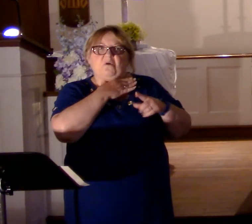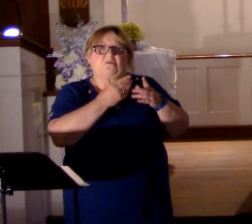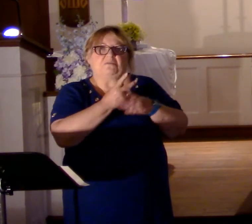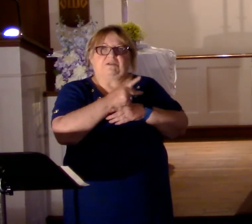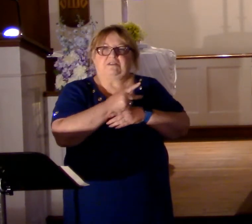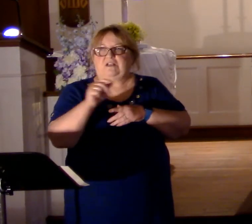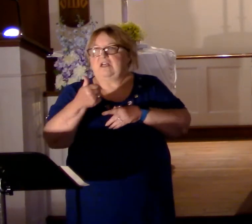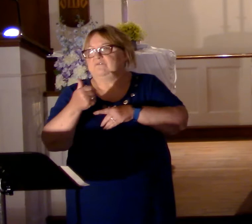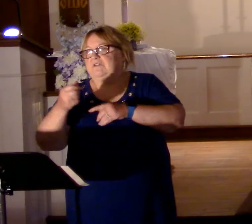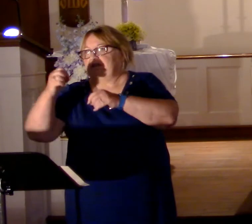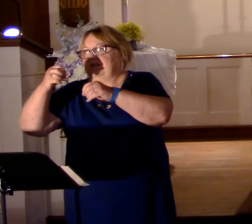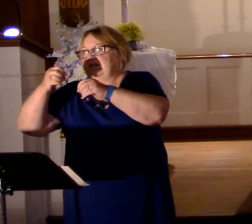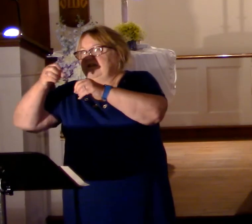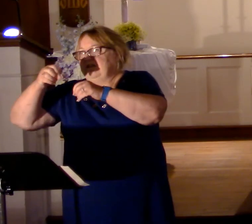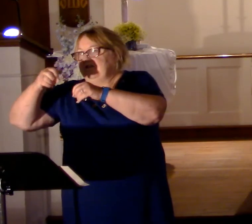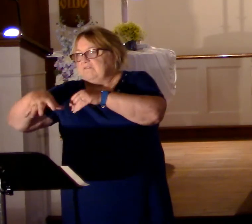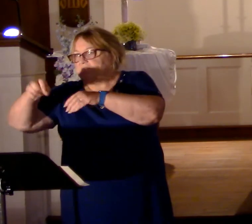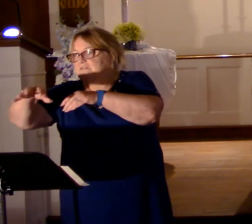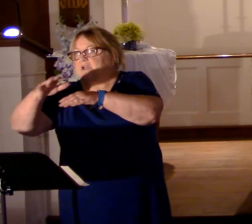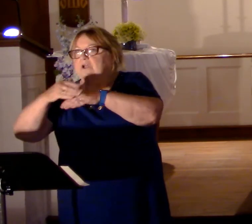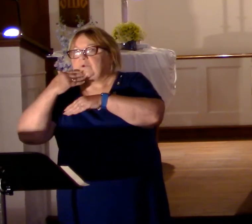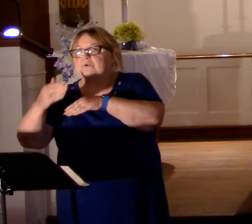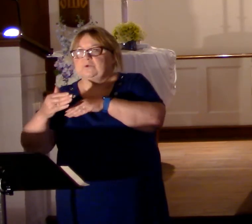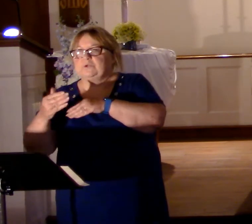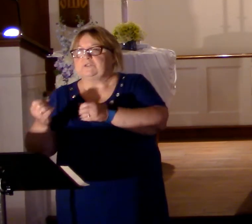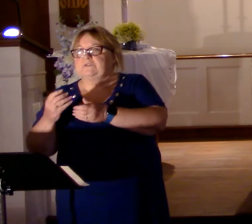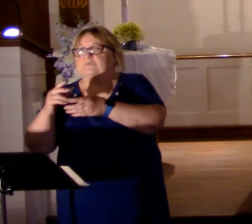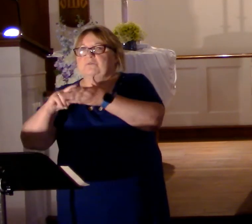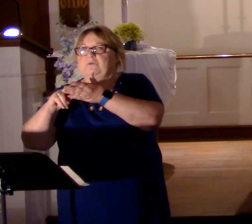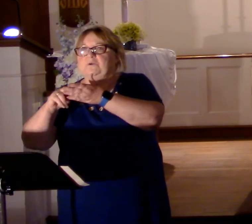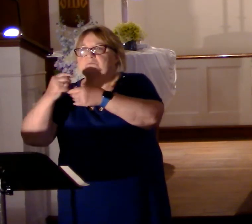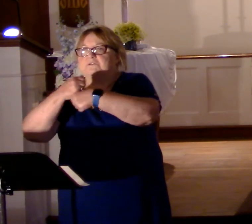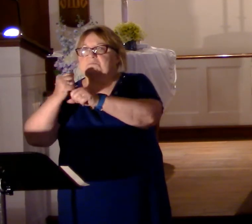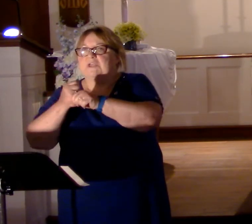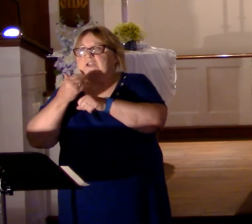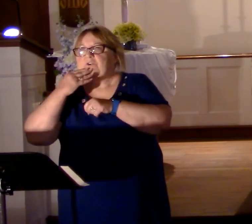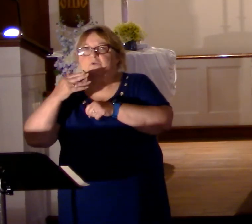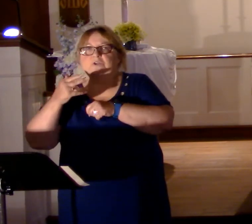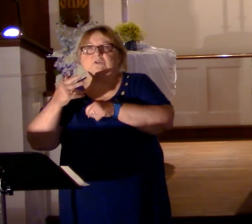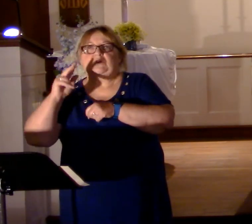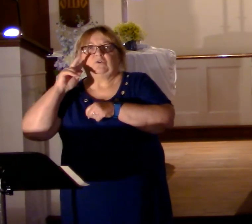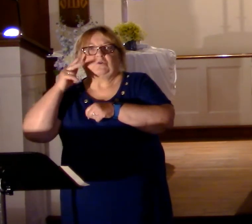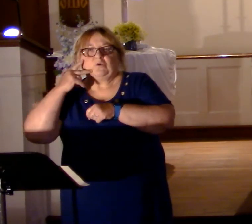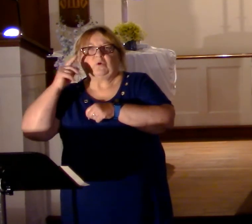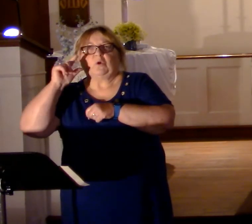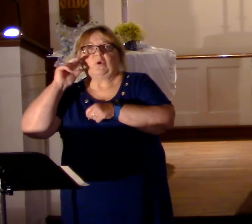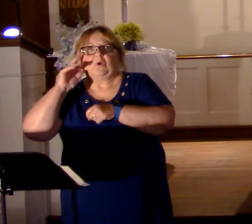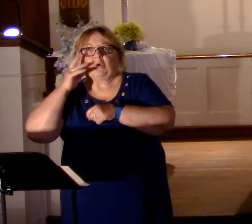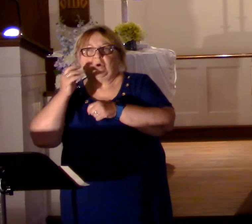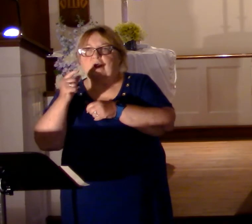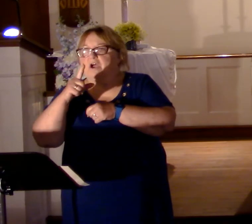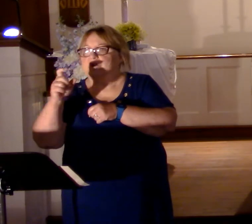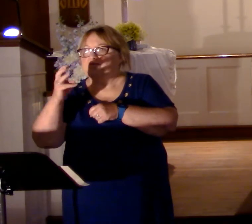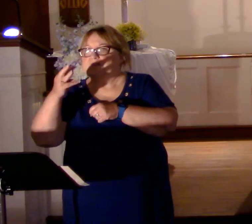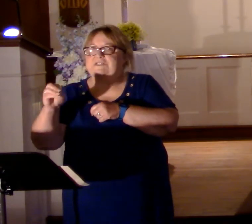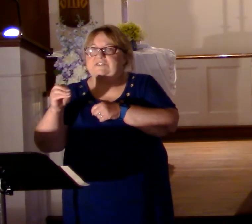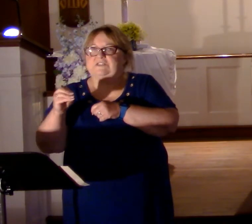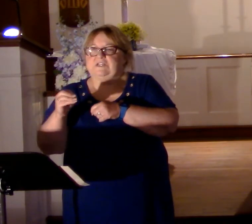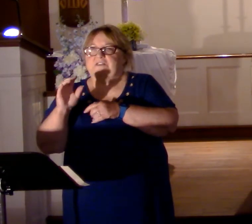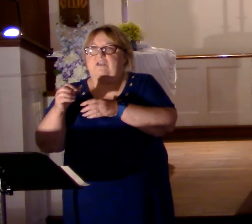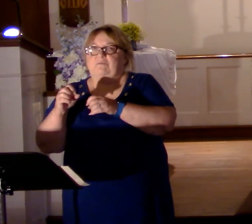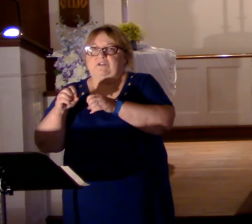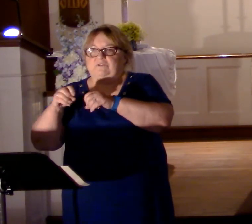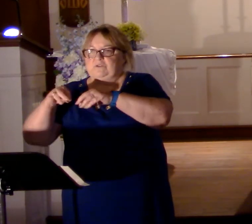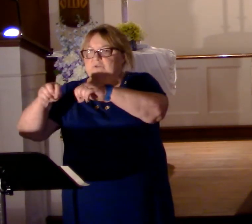which produced a crop, 160 and 30 times what was sown. Whoever has ears, let